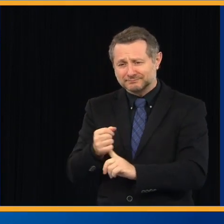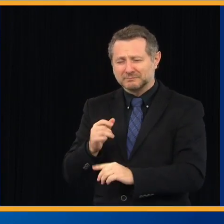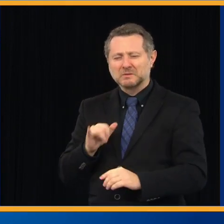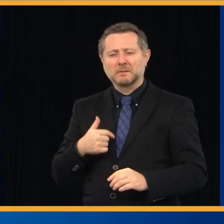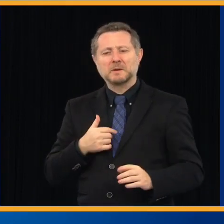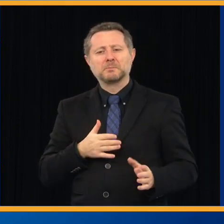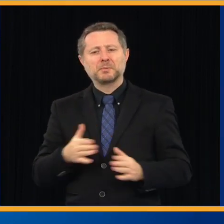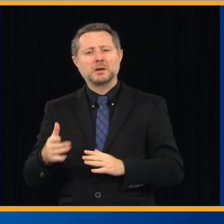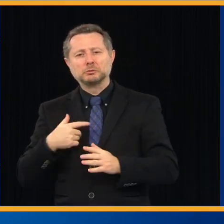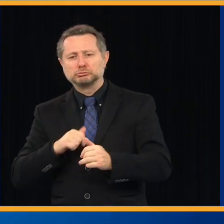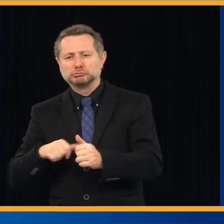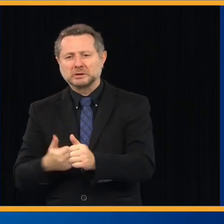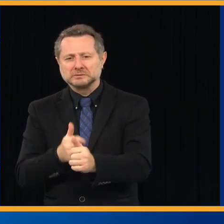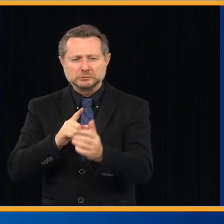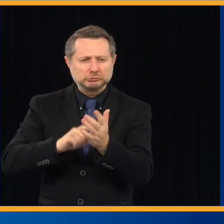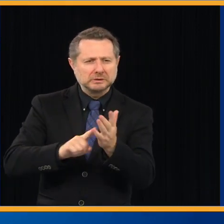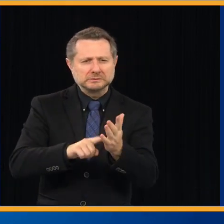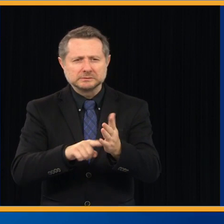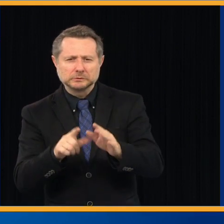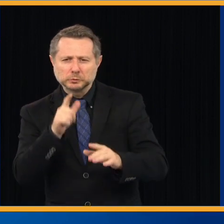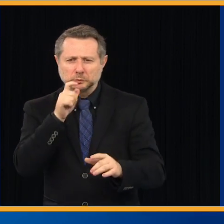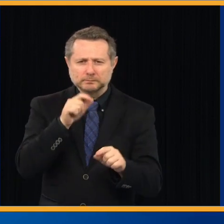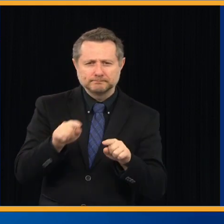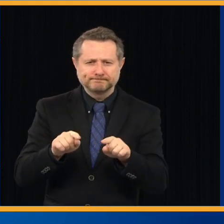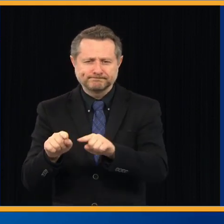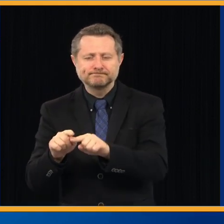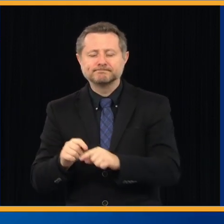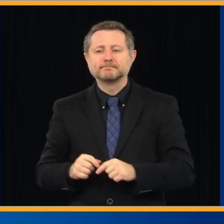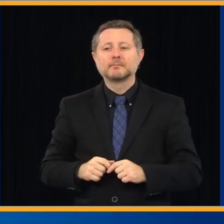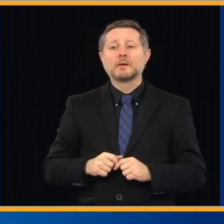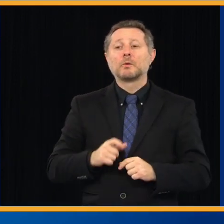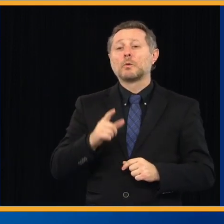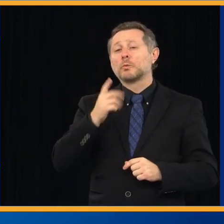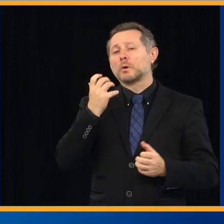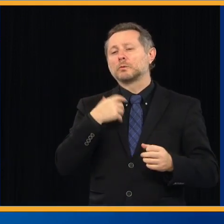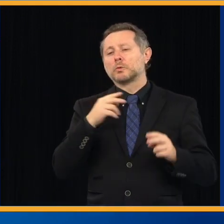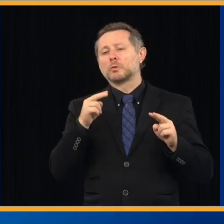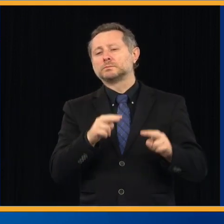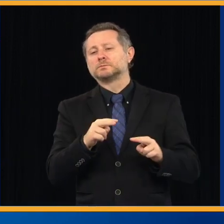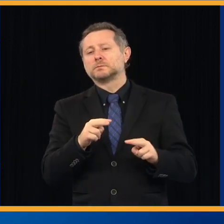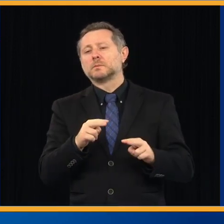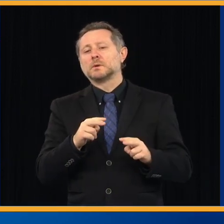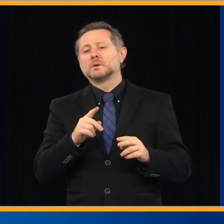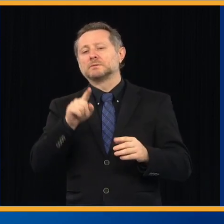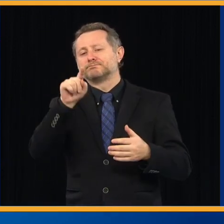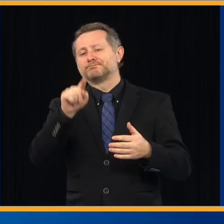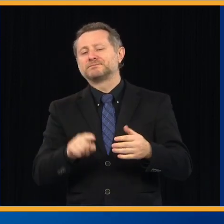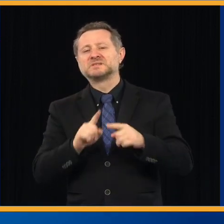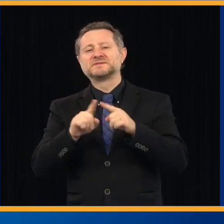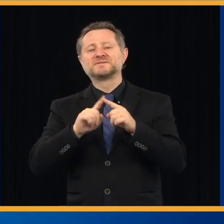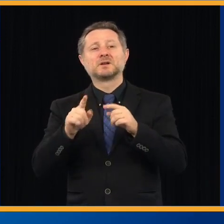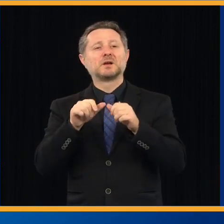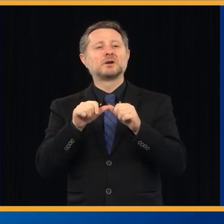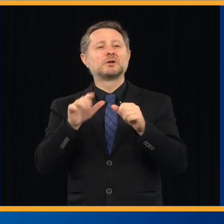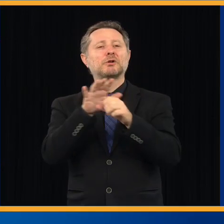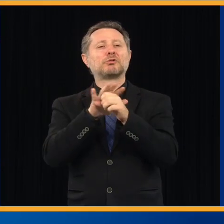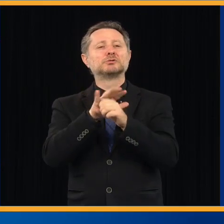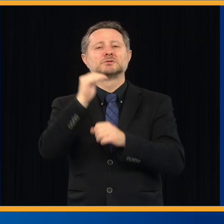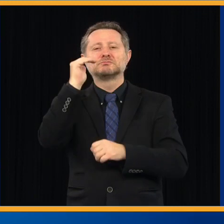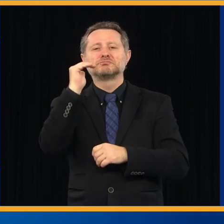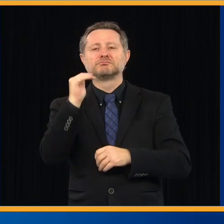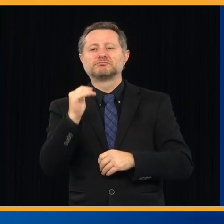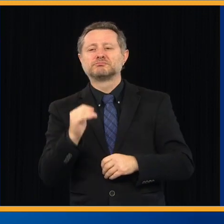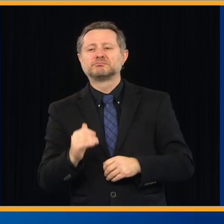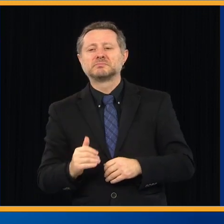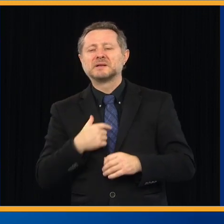infections that are coming. And you see, if you look at the location of it, it's not telling us much.